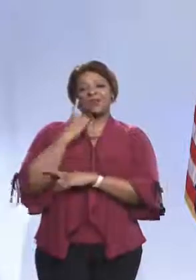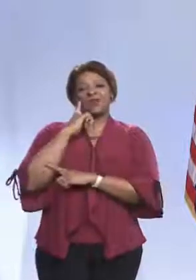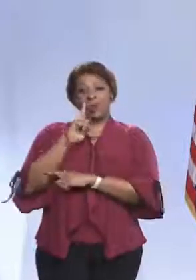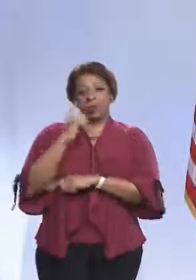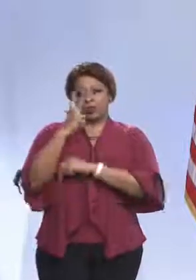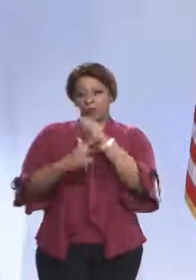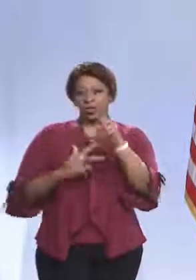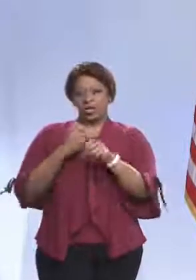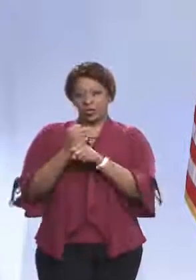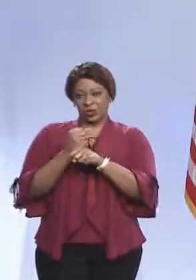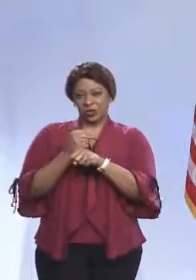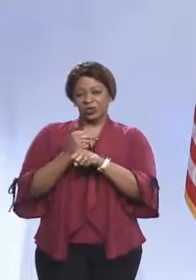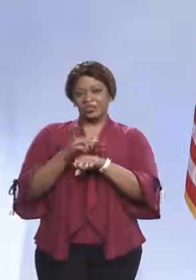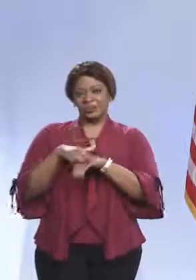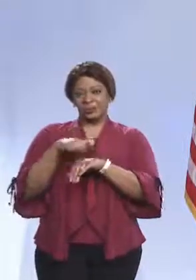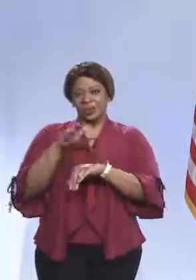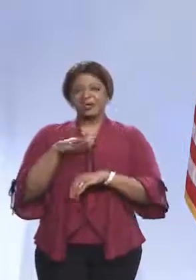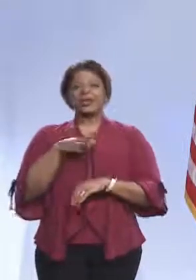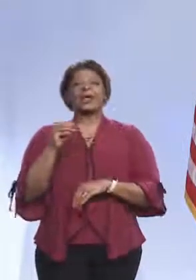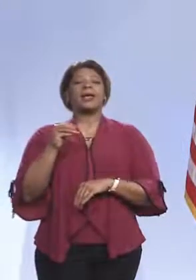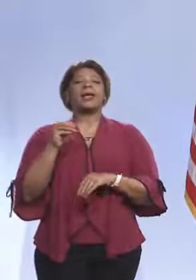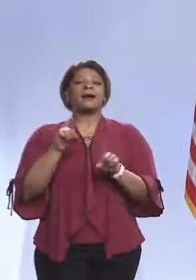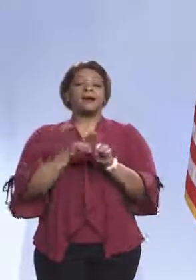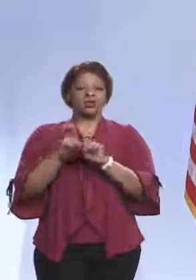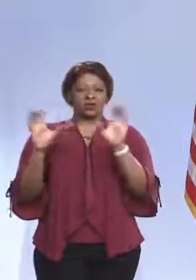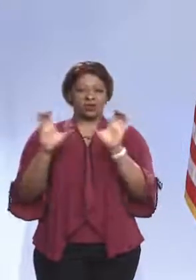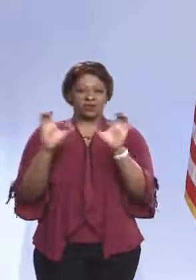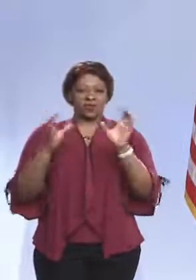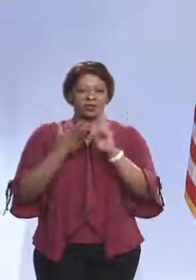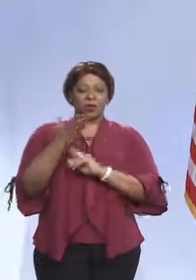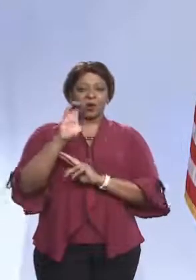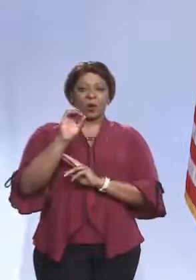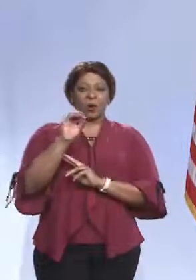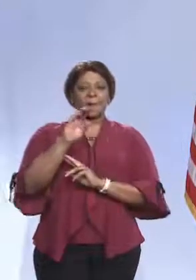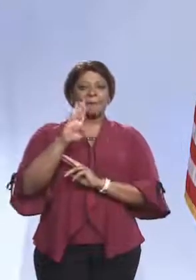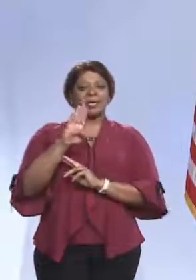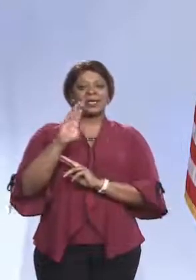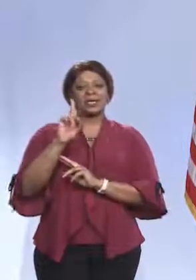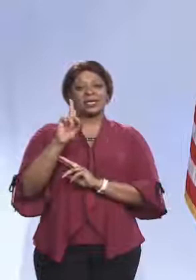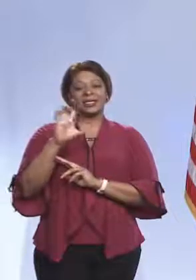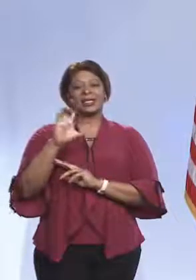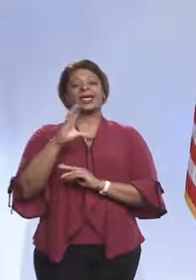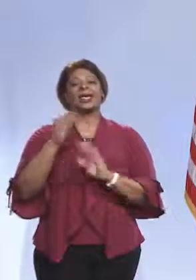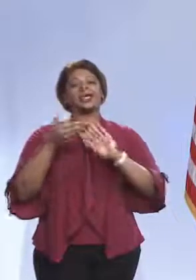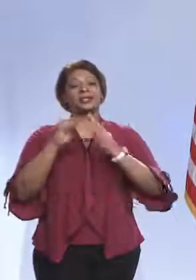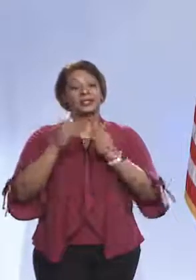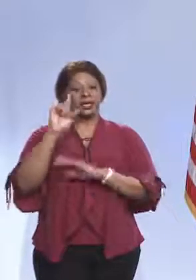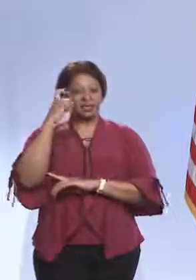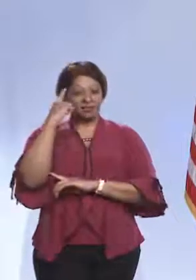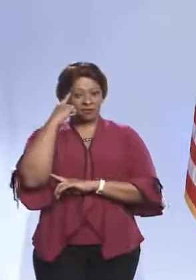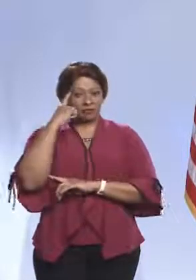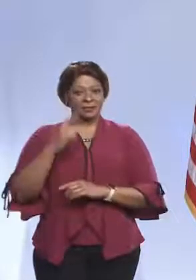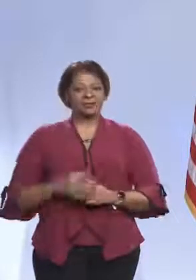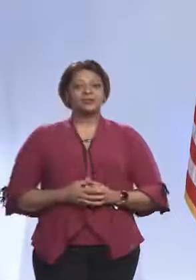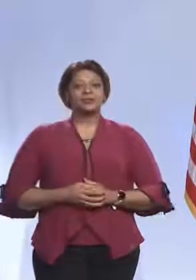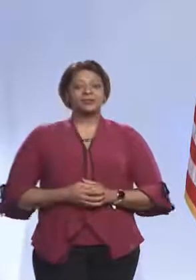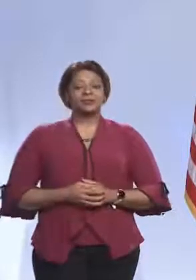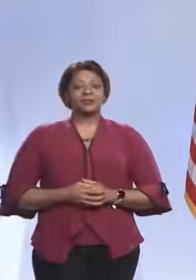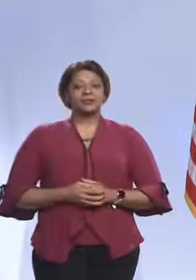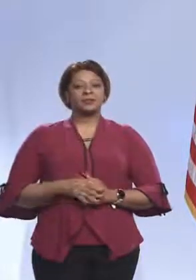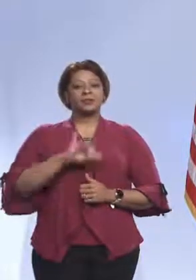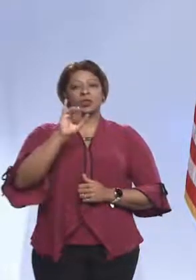3 years, and be certified by the OBDC in city government. The